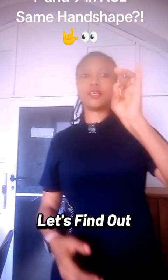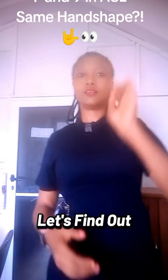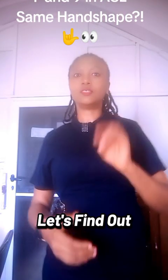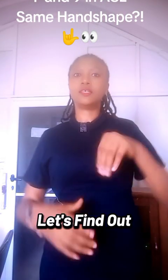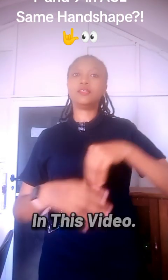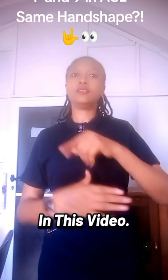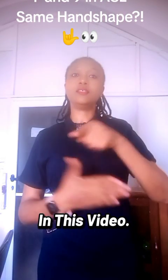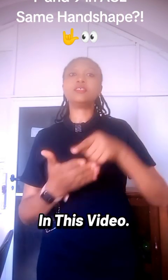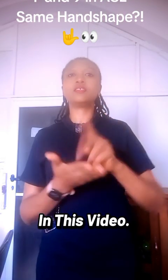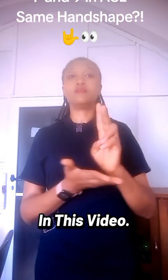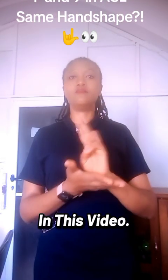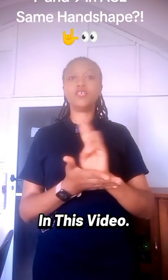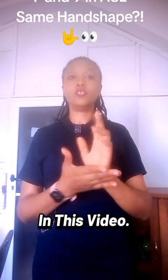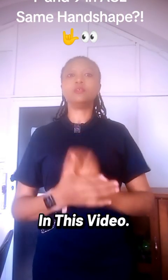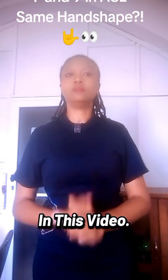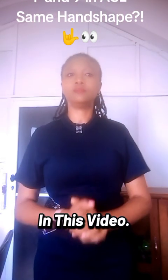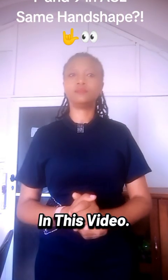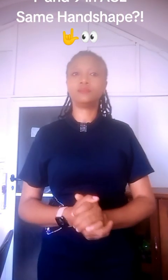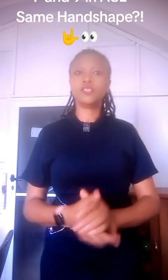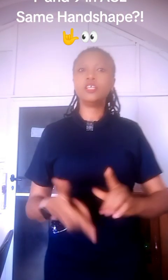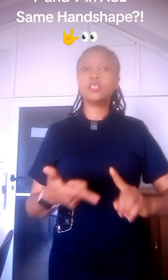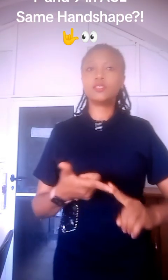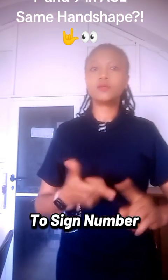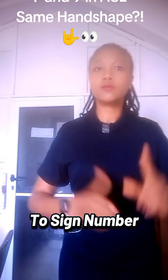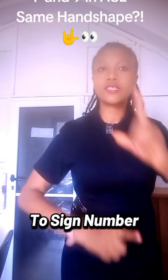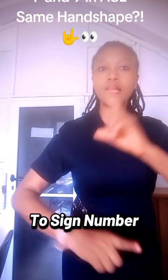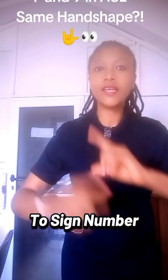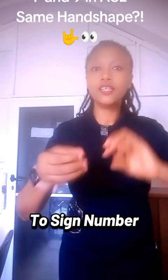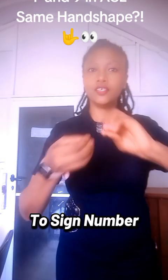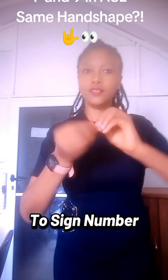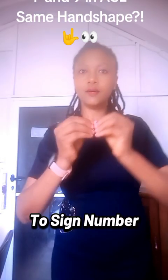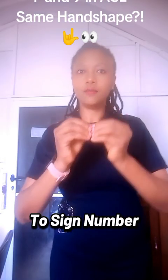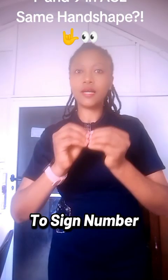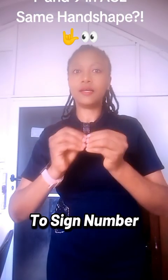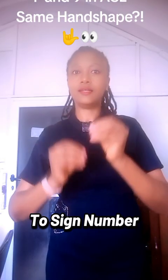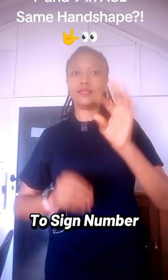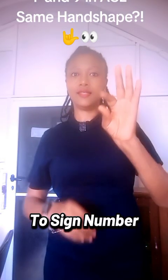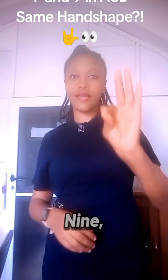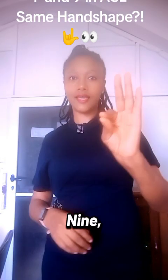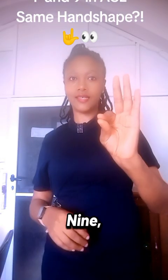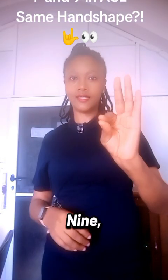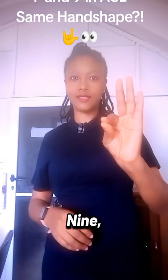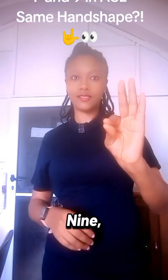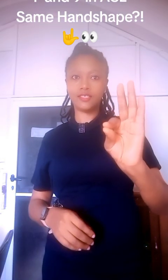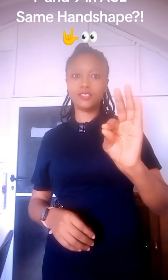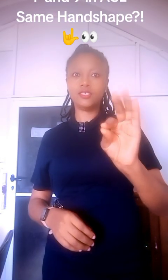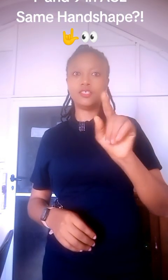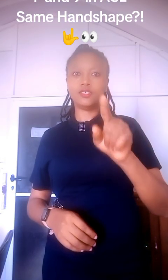out in this video. To sign number 9,